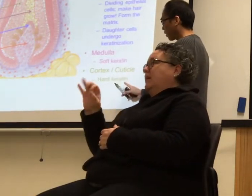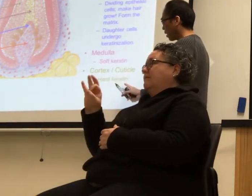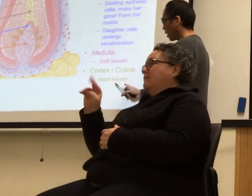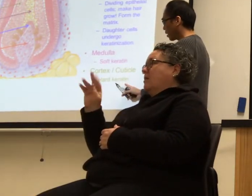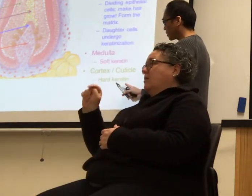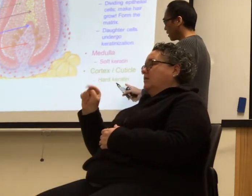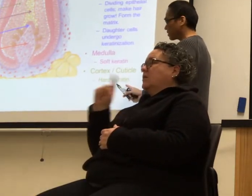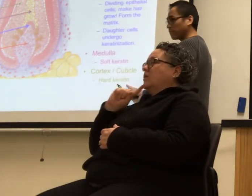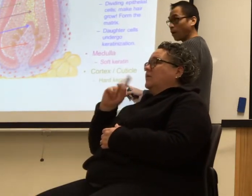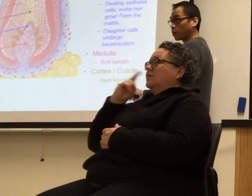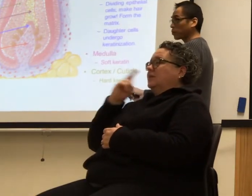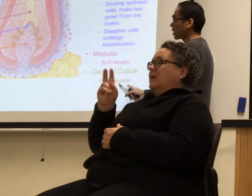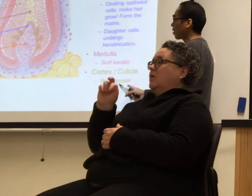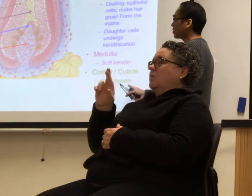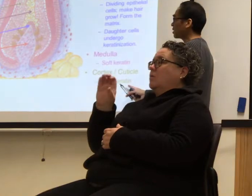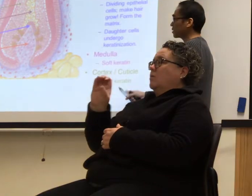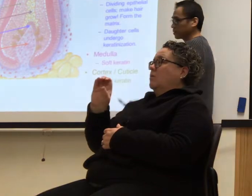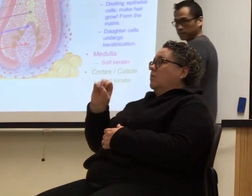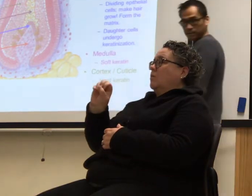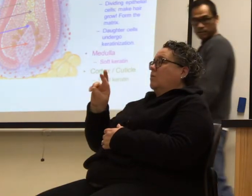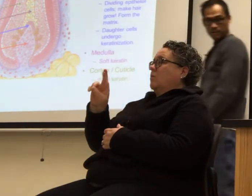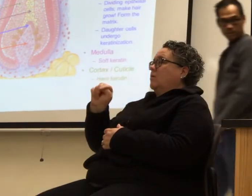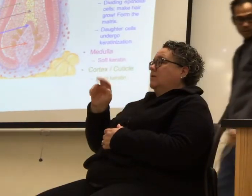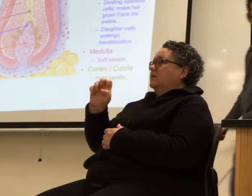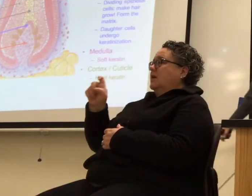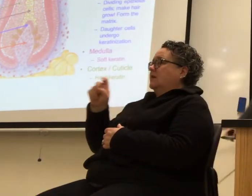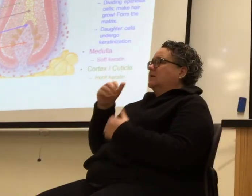cuticle where the cells have harder keratin.